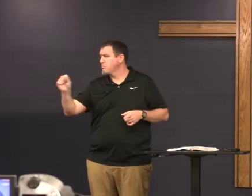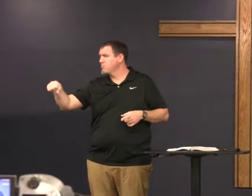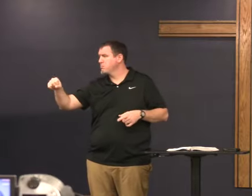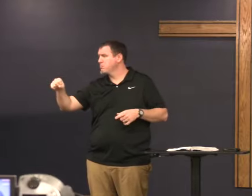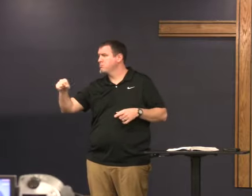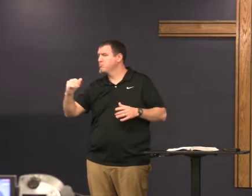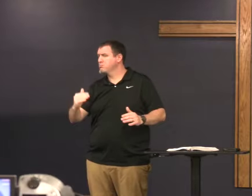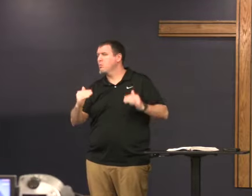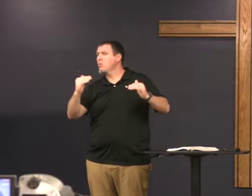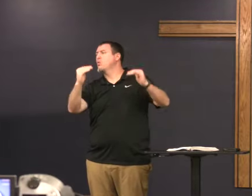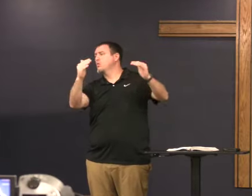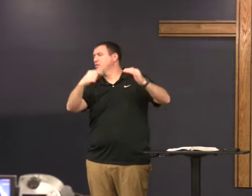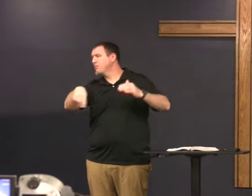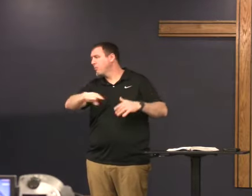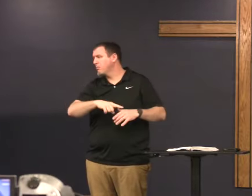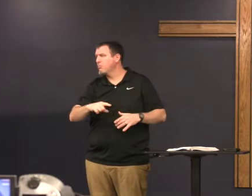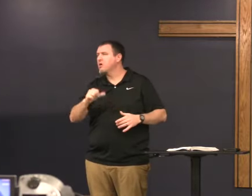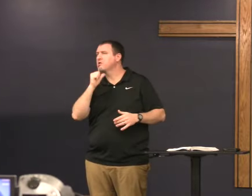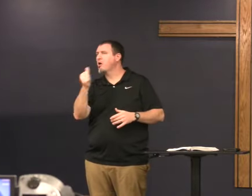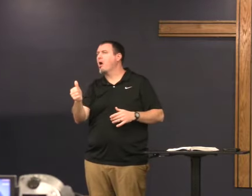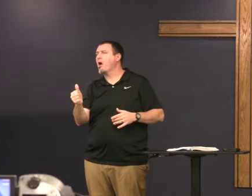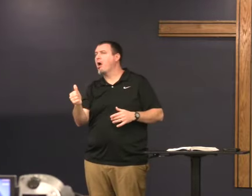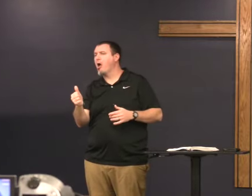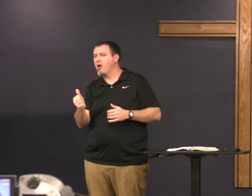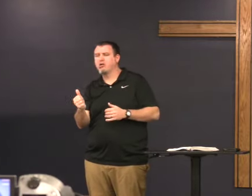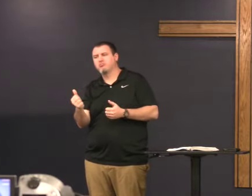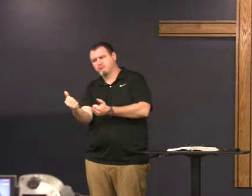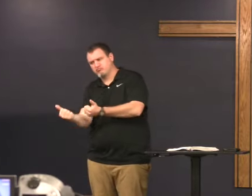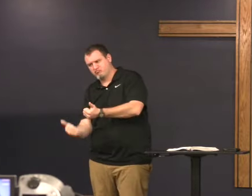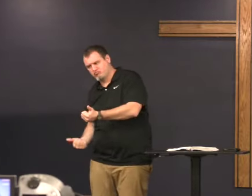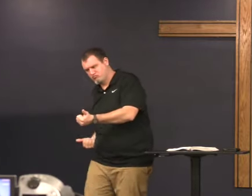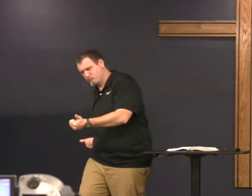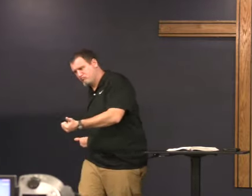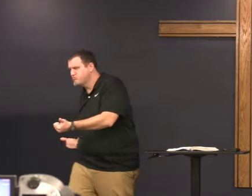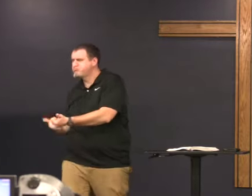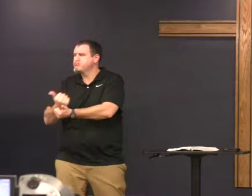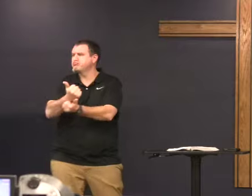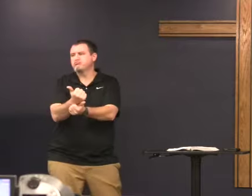He was good to them and promoted them, but